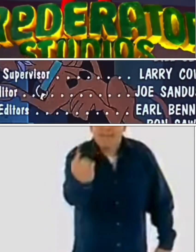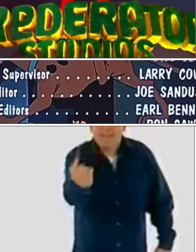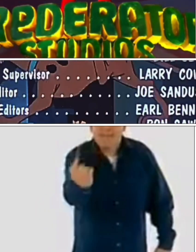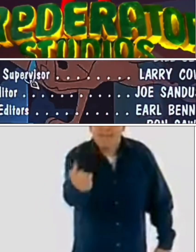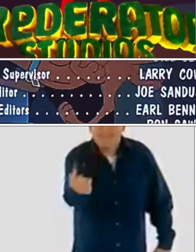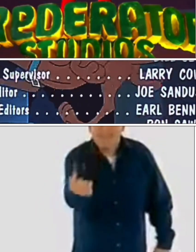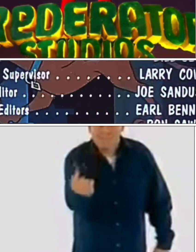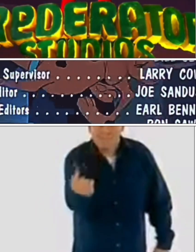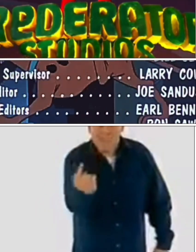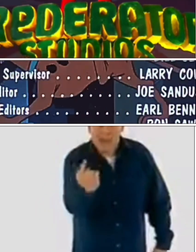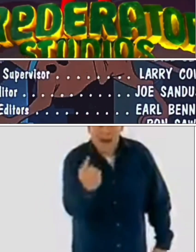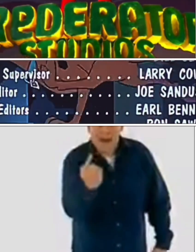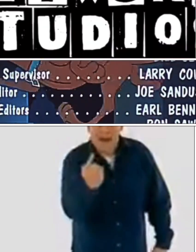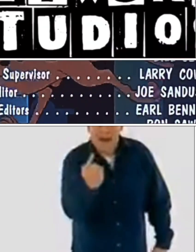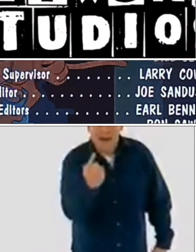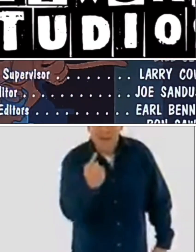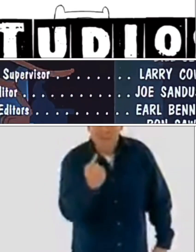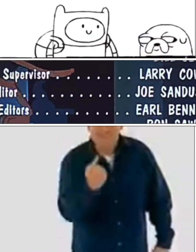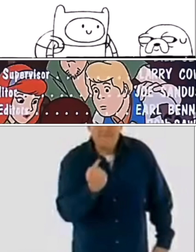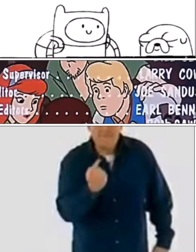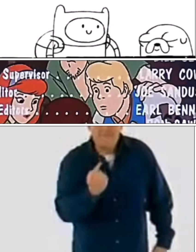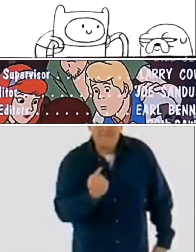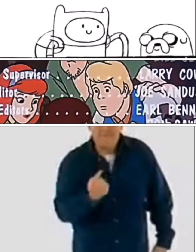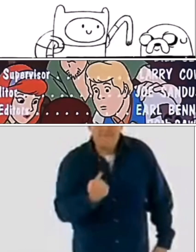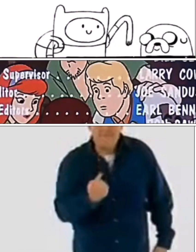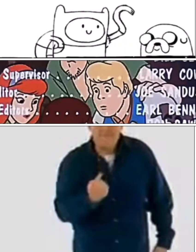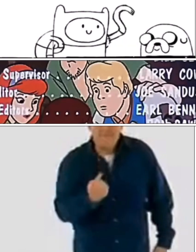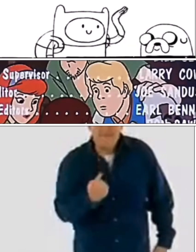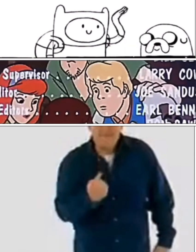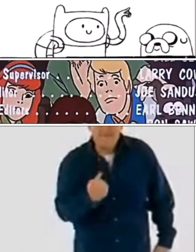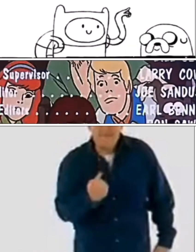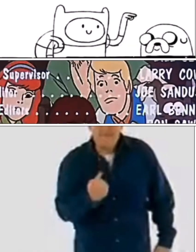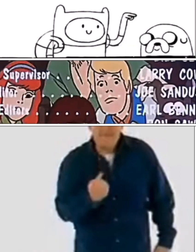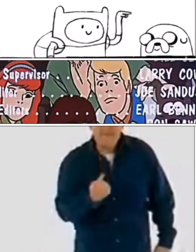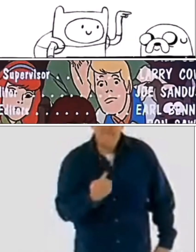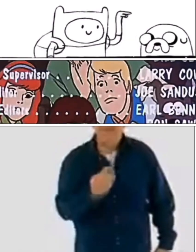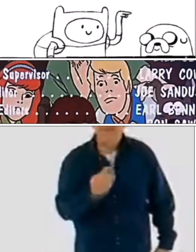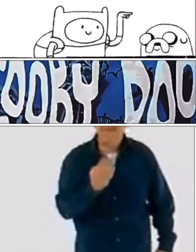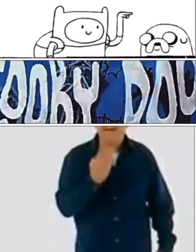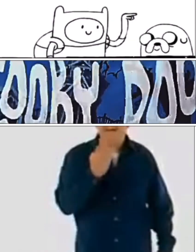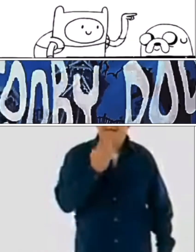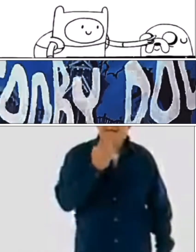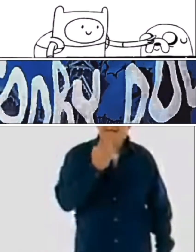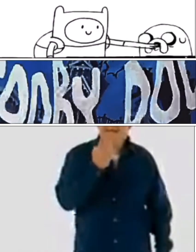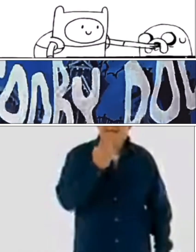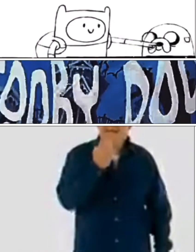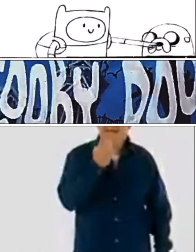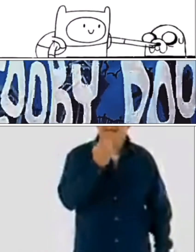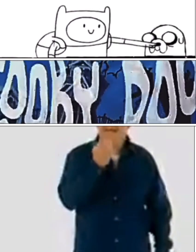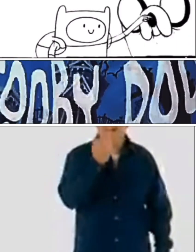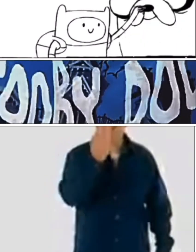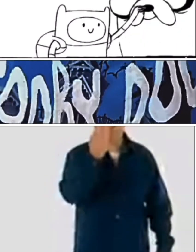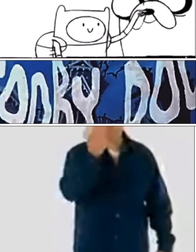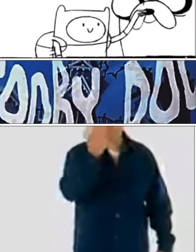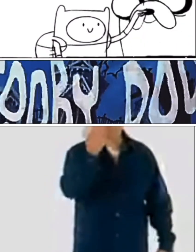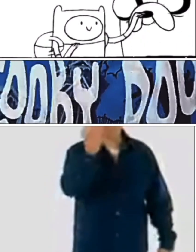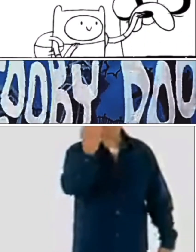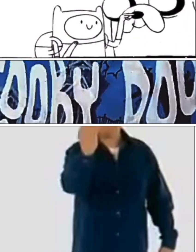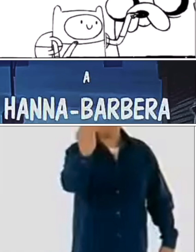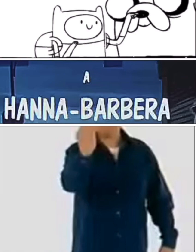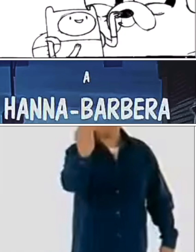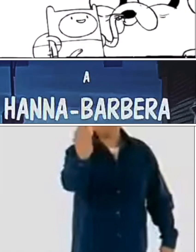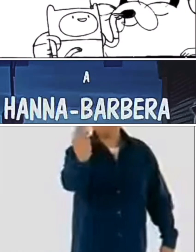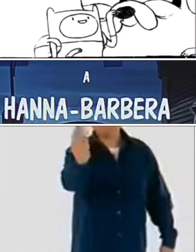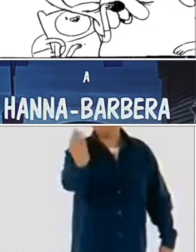This is the song that... Charlie, horse! No, stop. Charlie, stop. I want you to go away. Go away. And